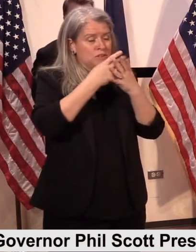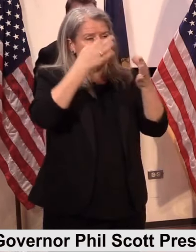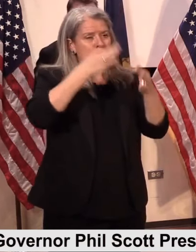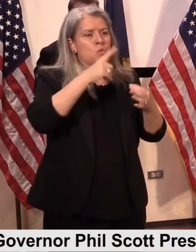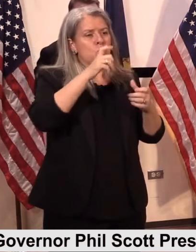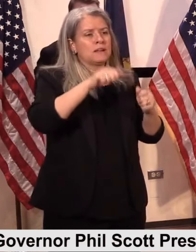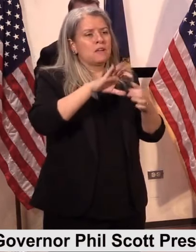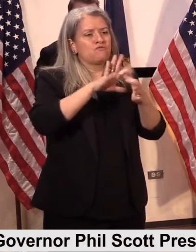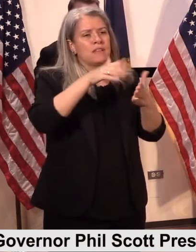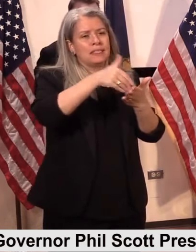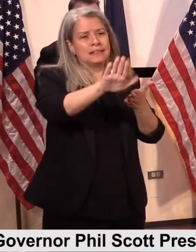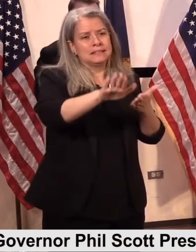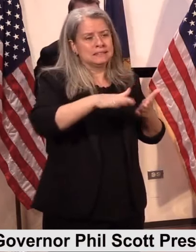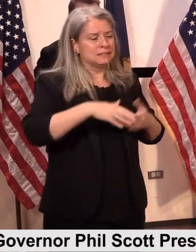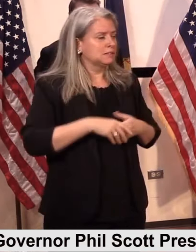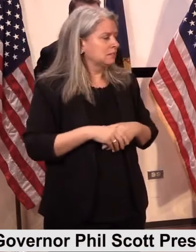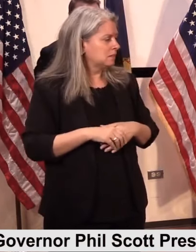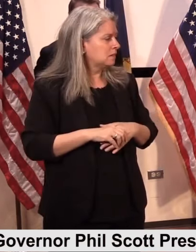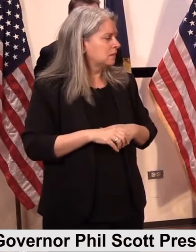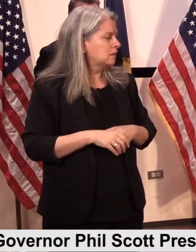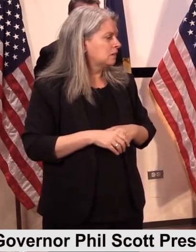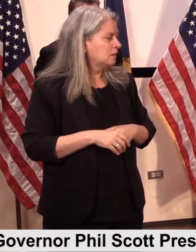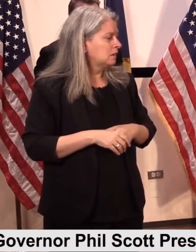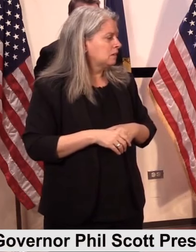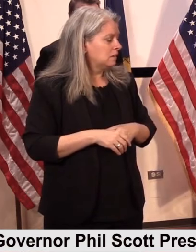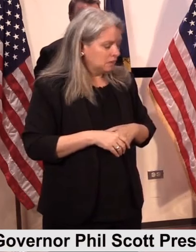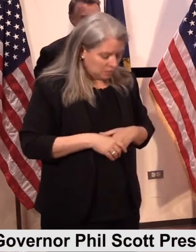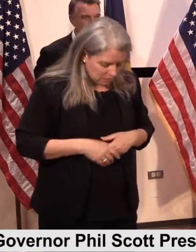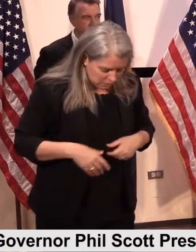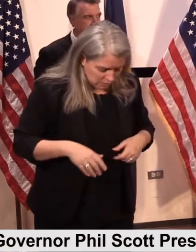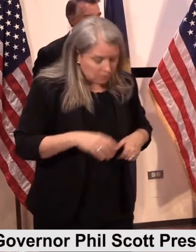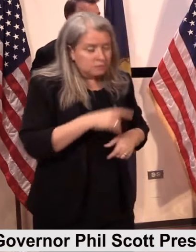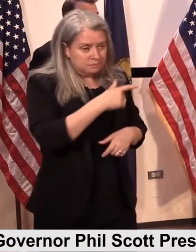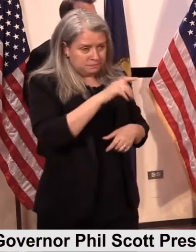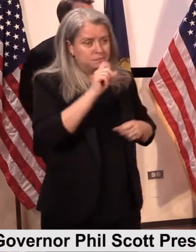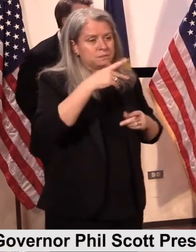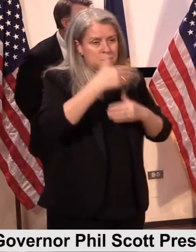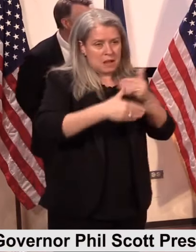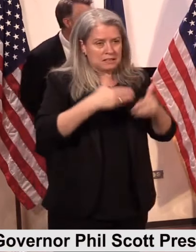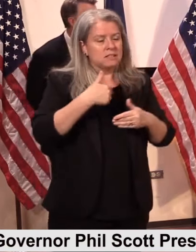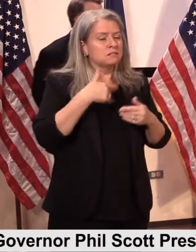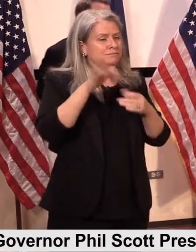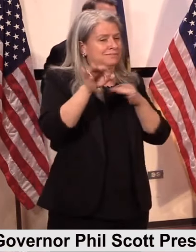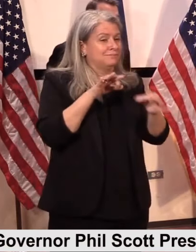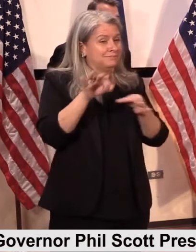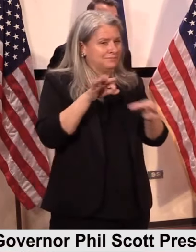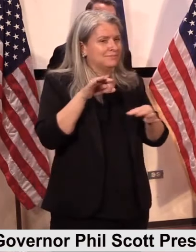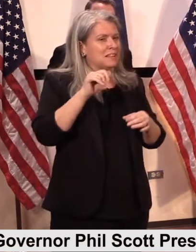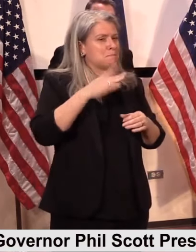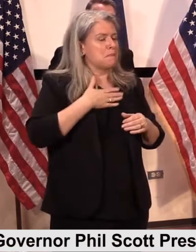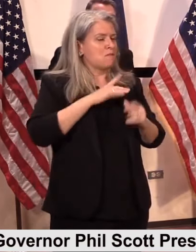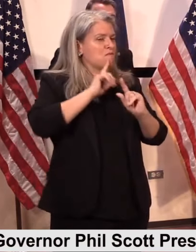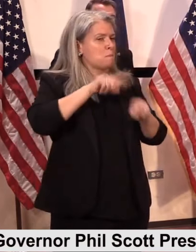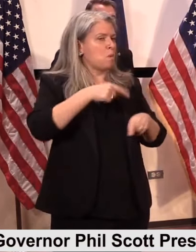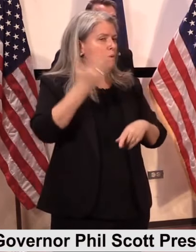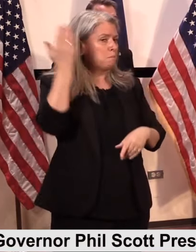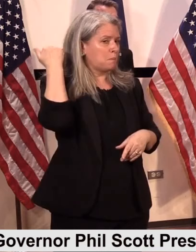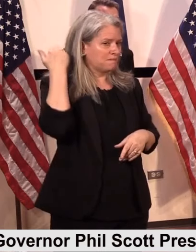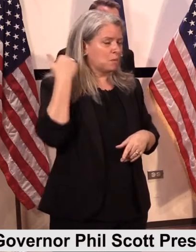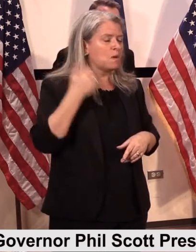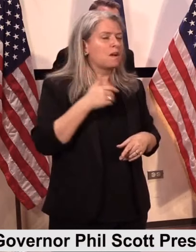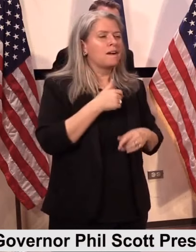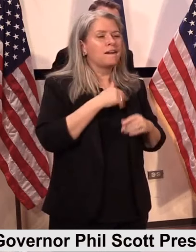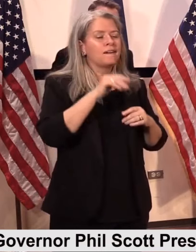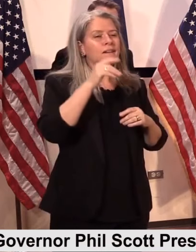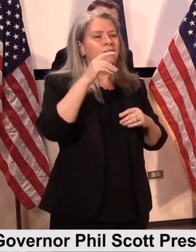responsibility. The process is what I had described earlier in terms of the various things that